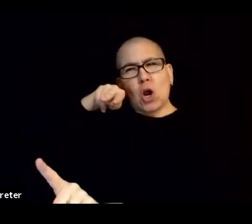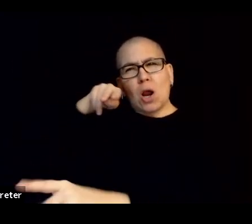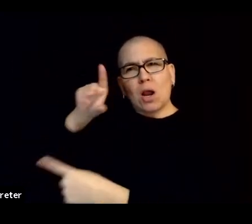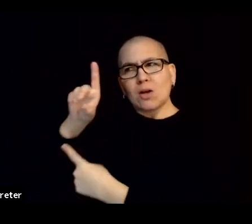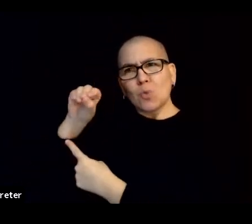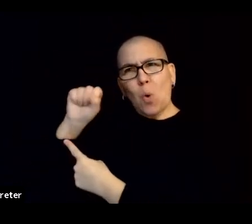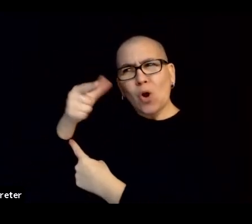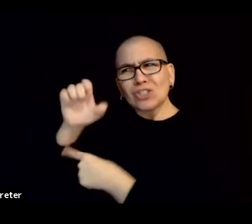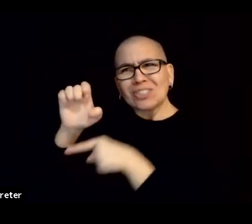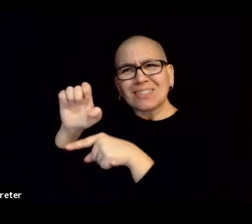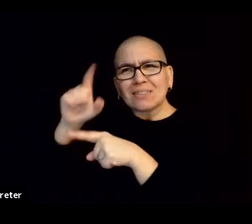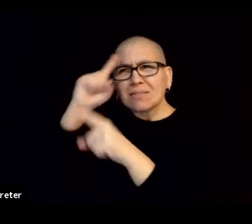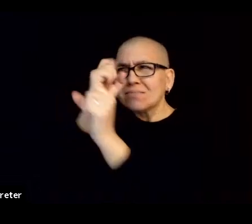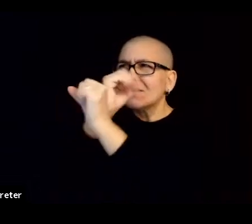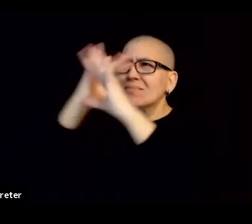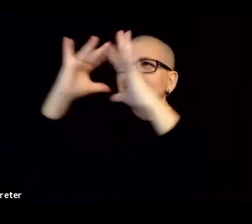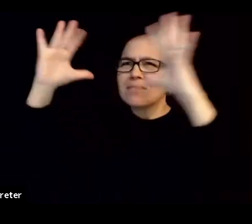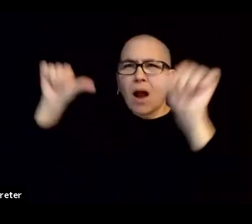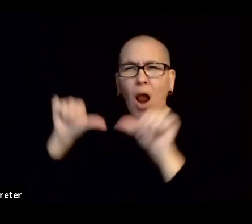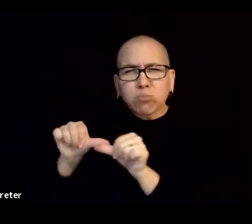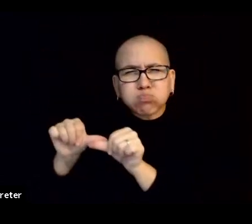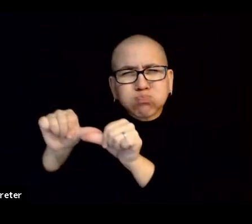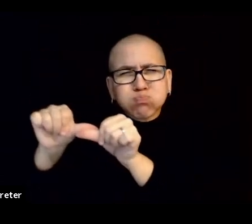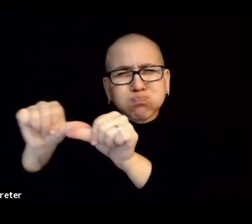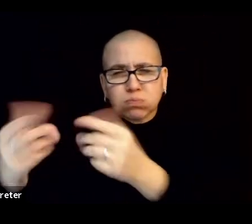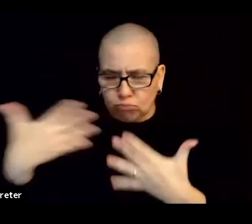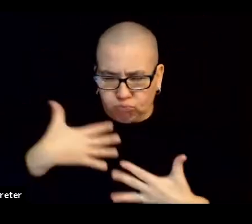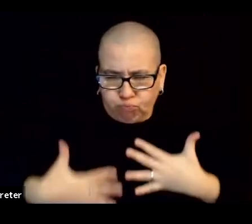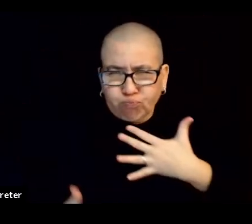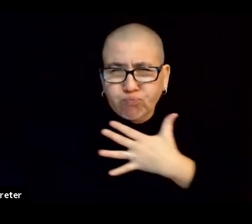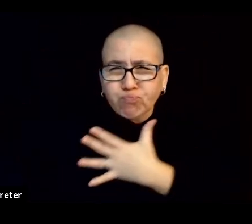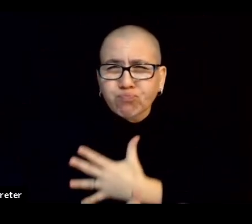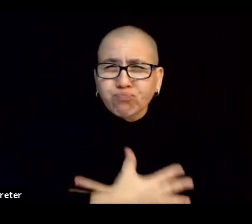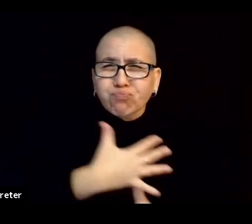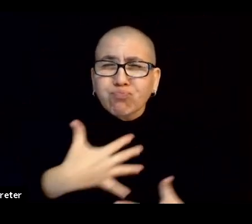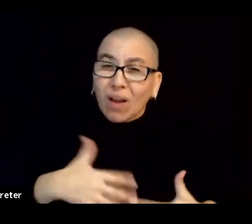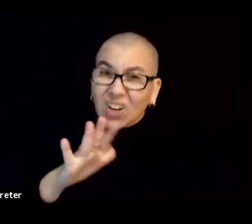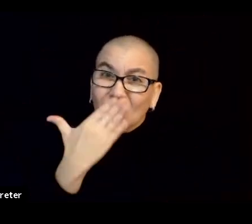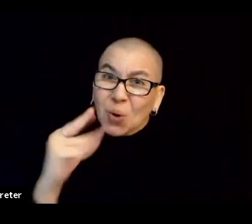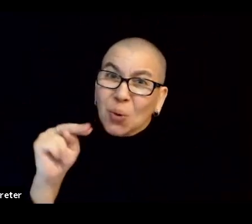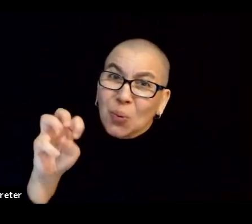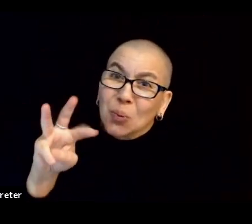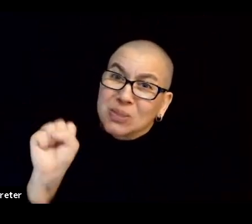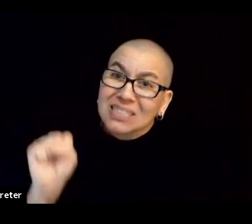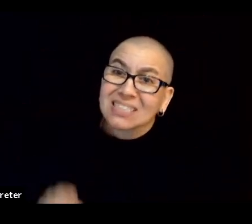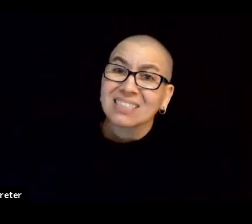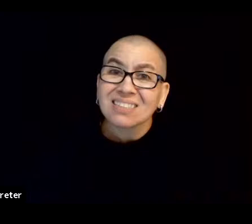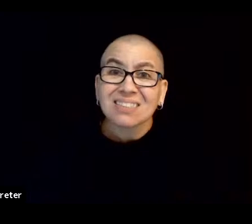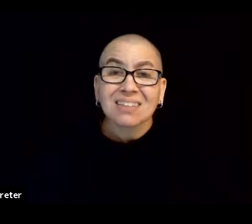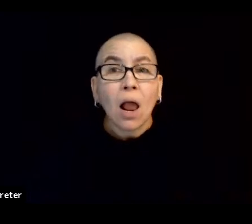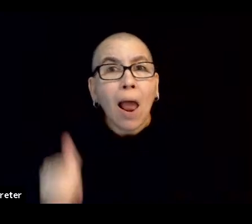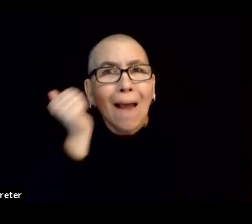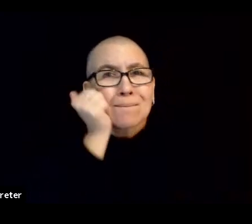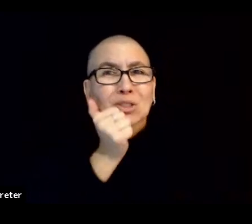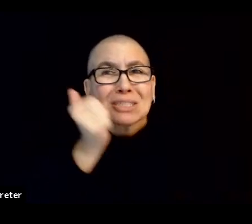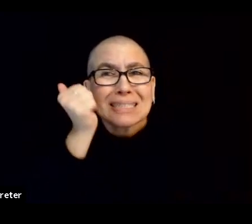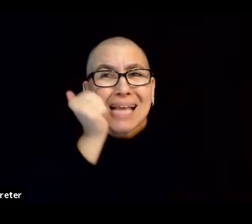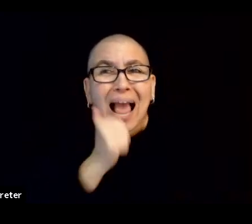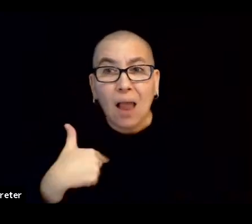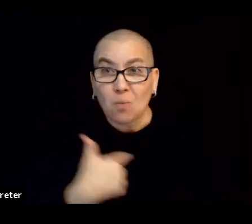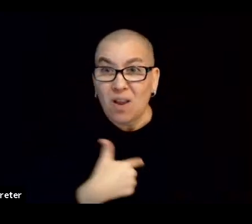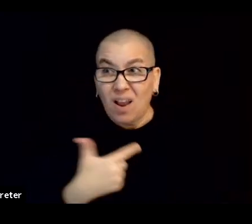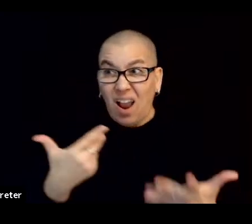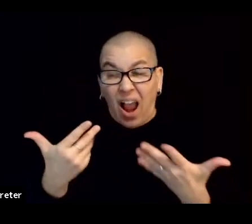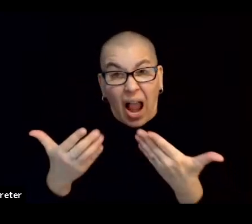news, Minnesota. Every single day, we're one day closer to ending this pandemic. And every single shot that gets done on this vaccine is one